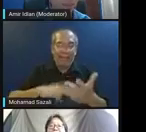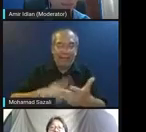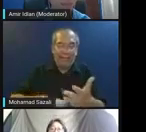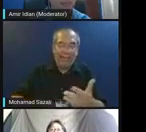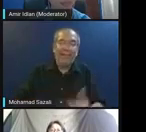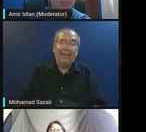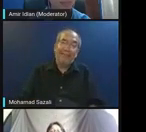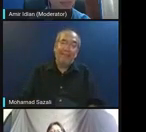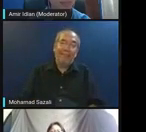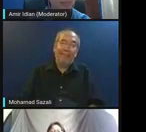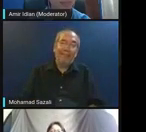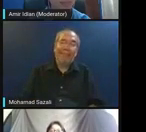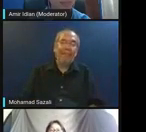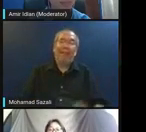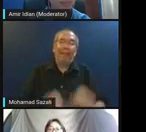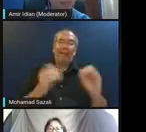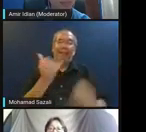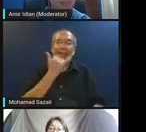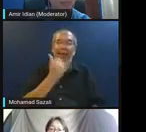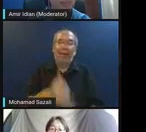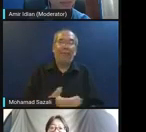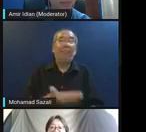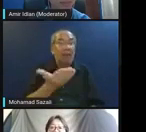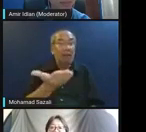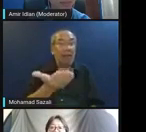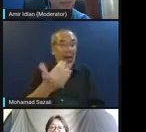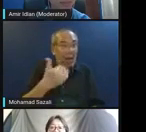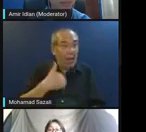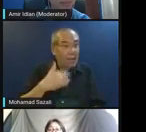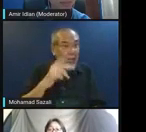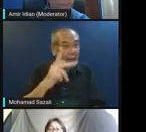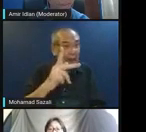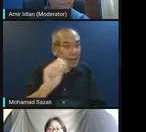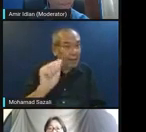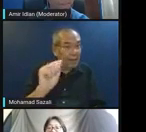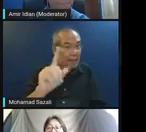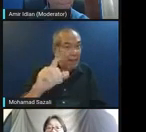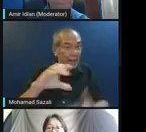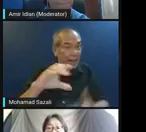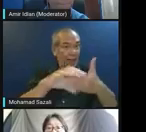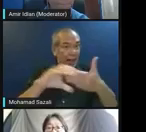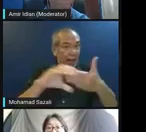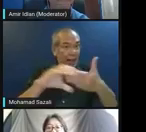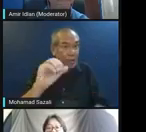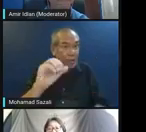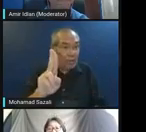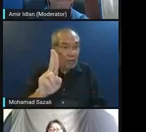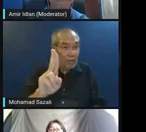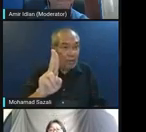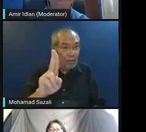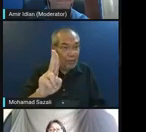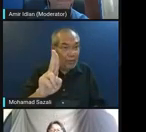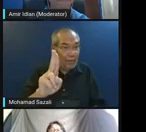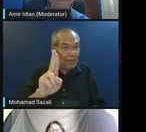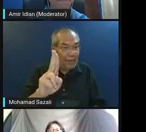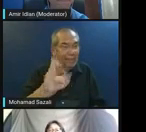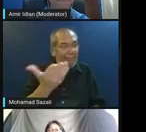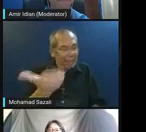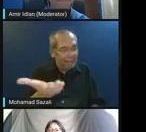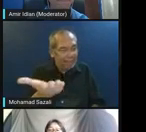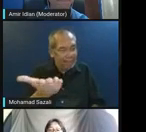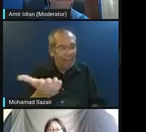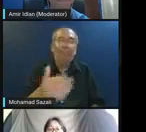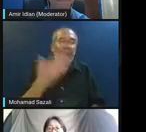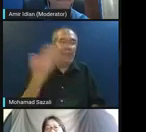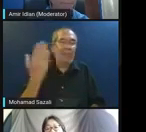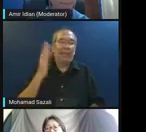Normally they will provide their card with you when it's needed, like if they go to like counter services, or they are attending